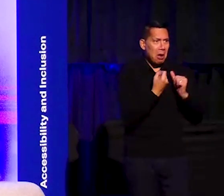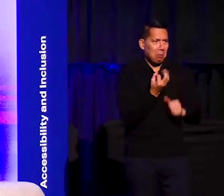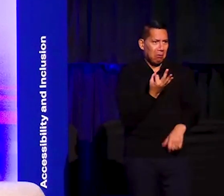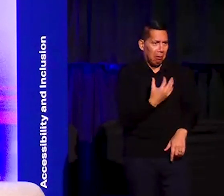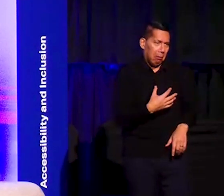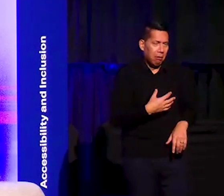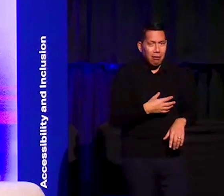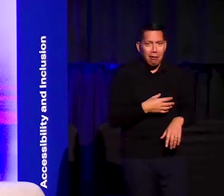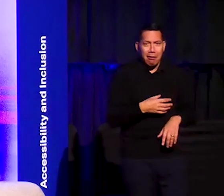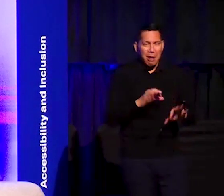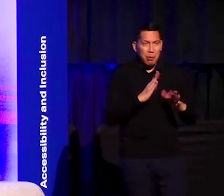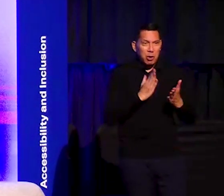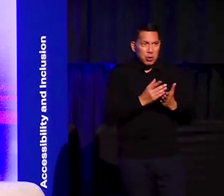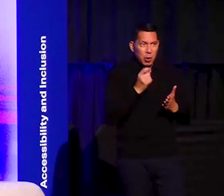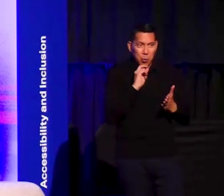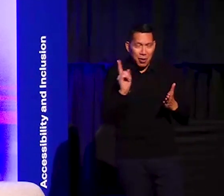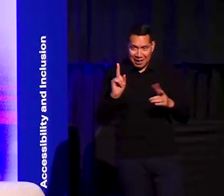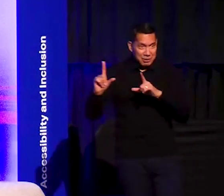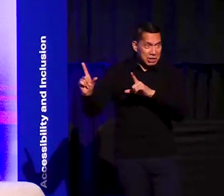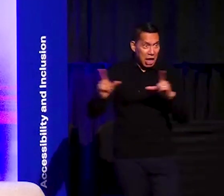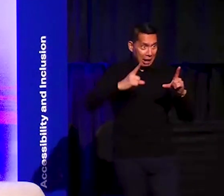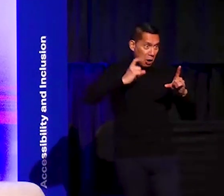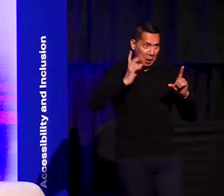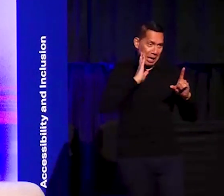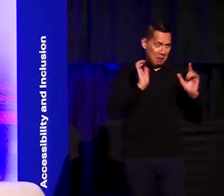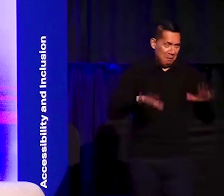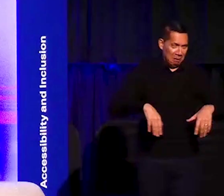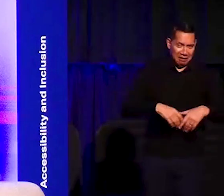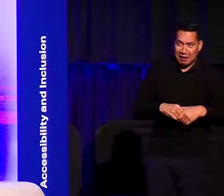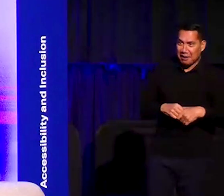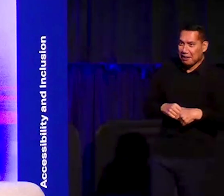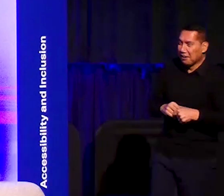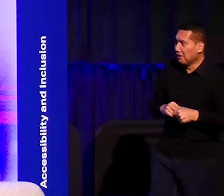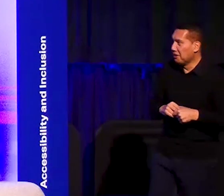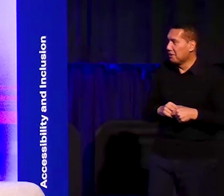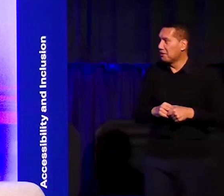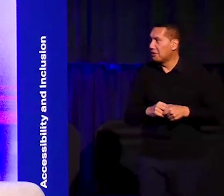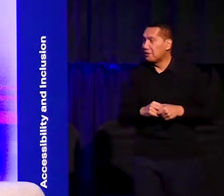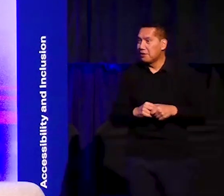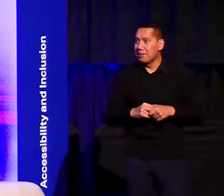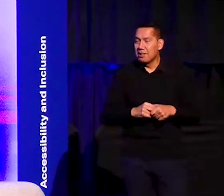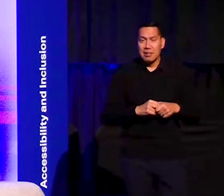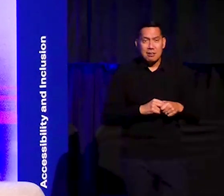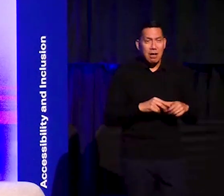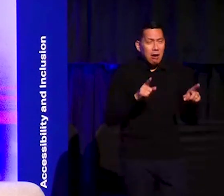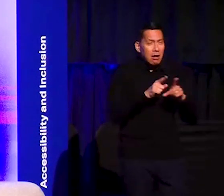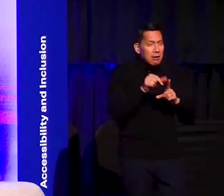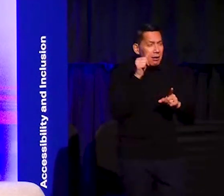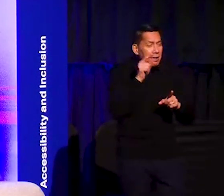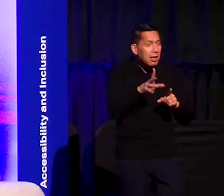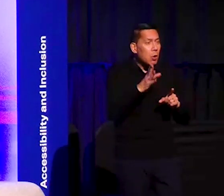I'm not sure if Grant would have let me add the slide anyway, even if they had. Um, But it's this kind of thing where